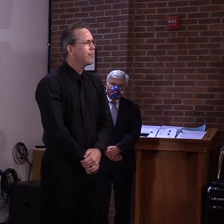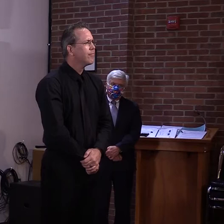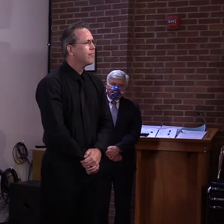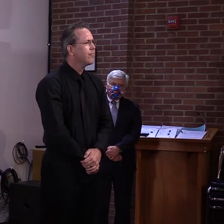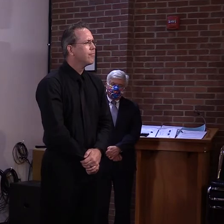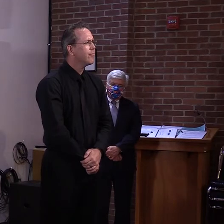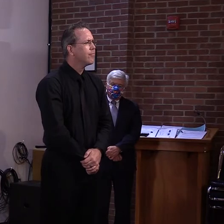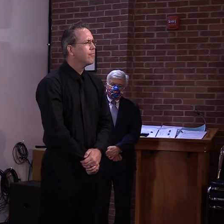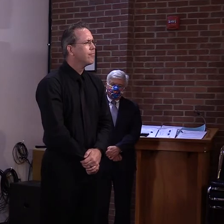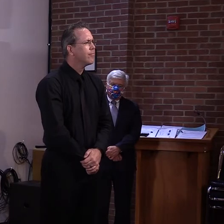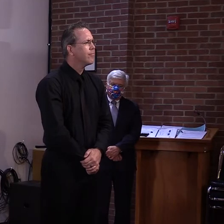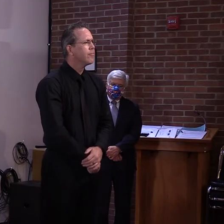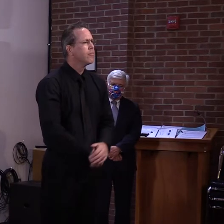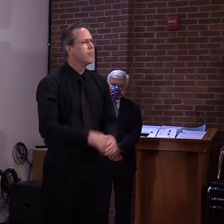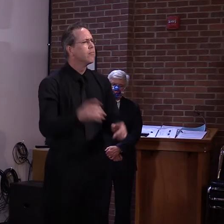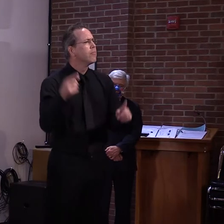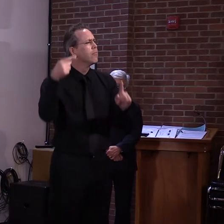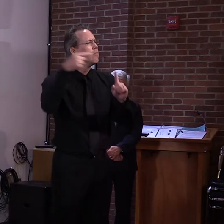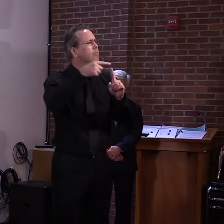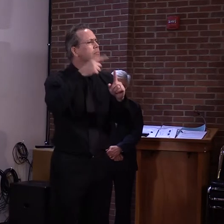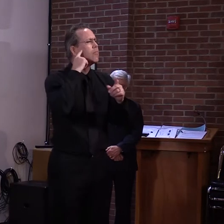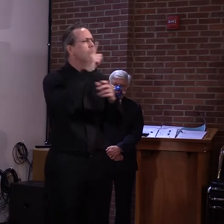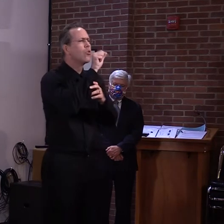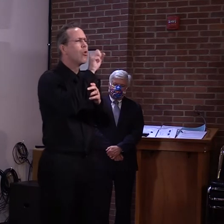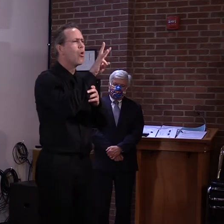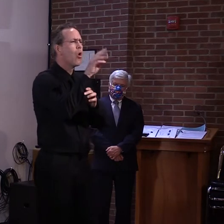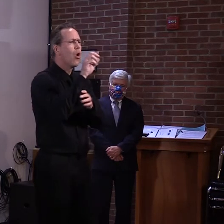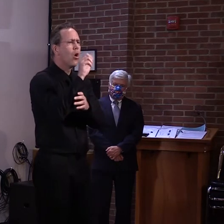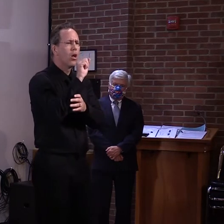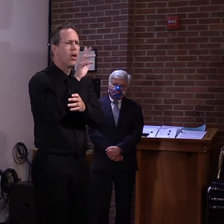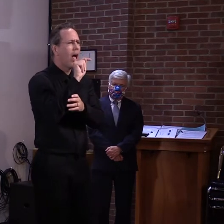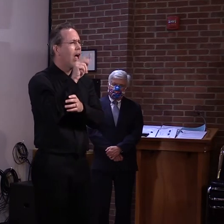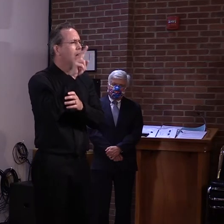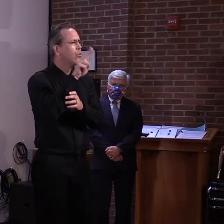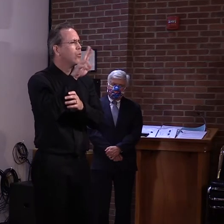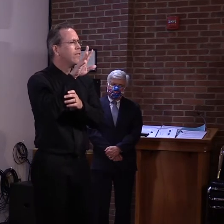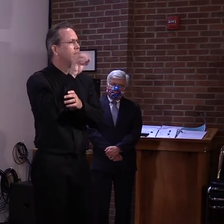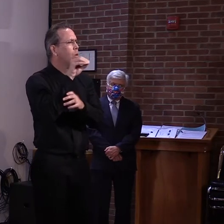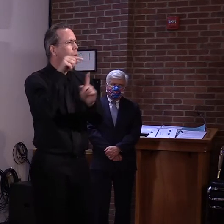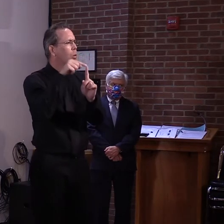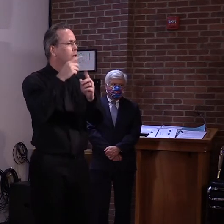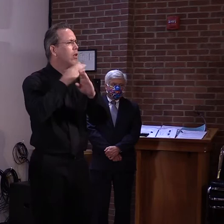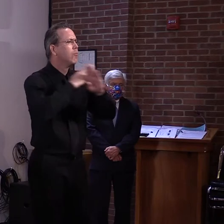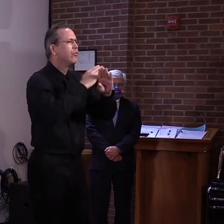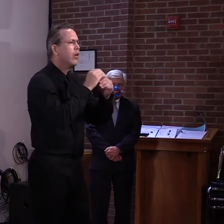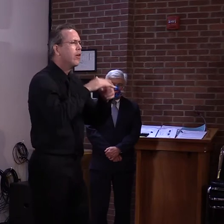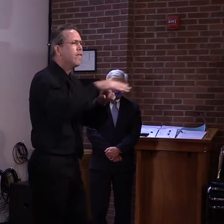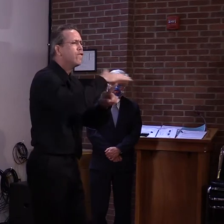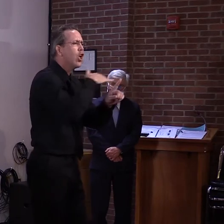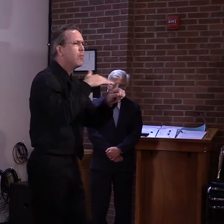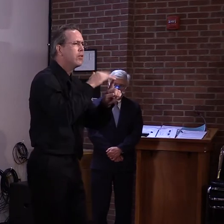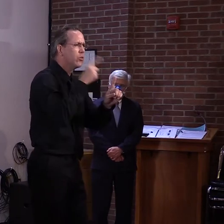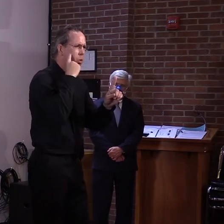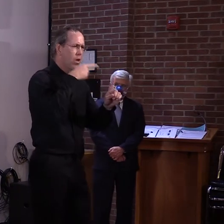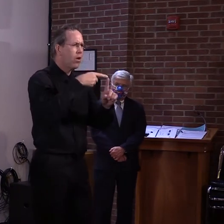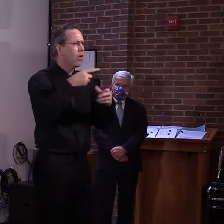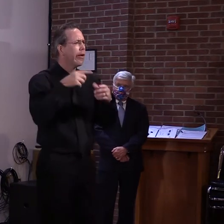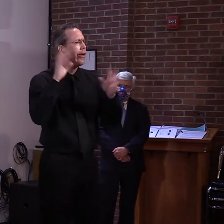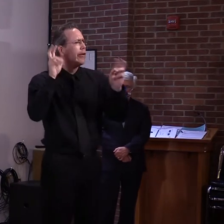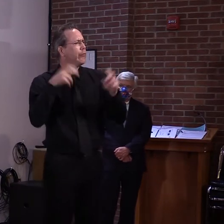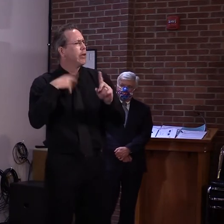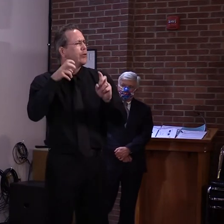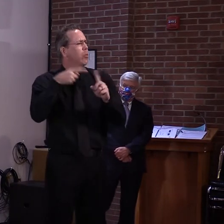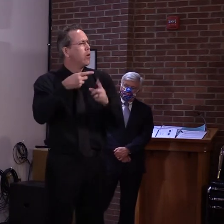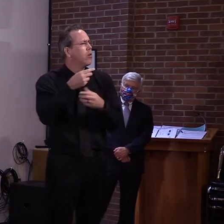what is the opportunity of getting federal funding to really overhaul our municipal sewer system? Yeah, there's